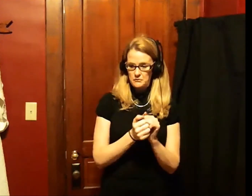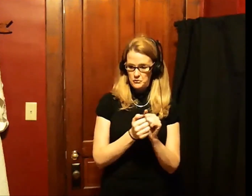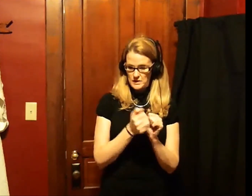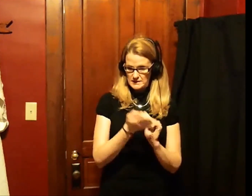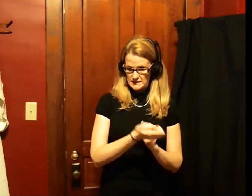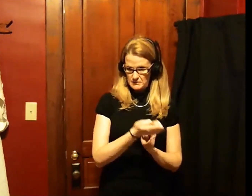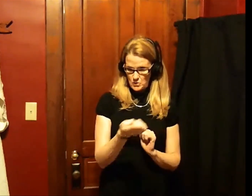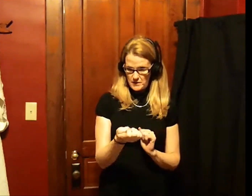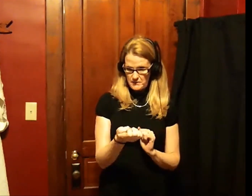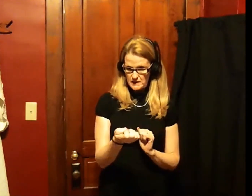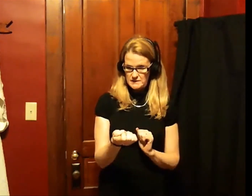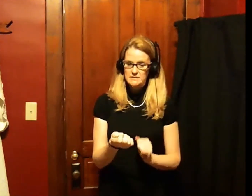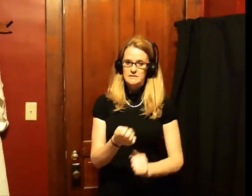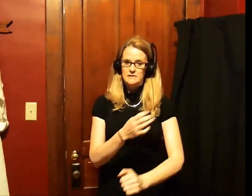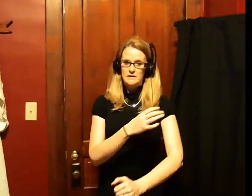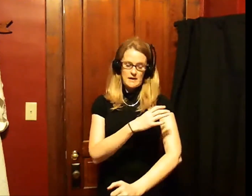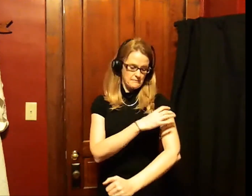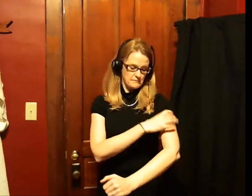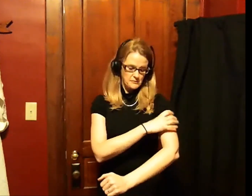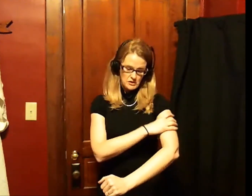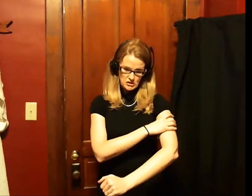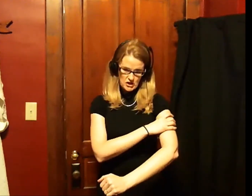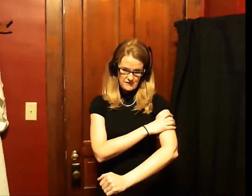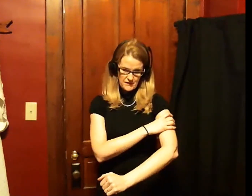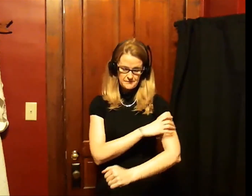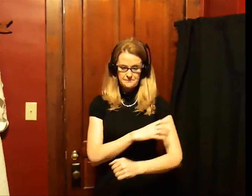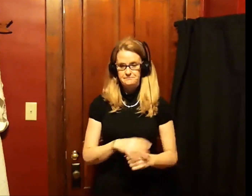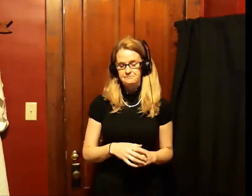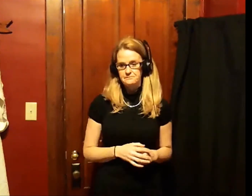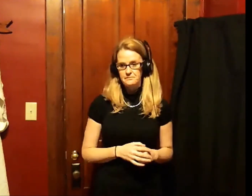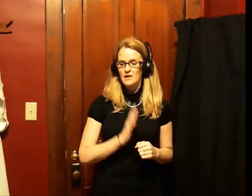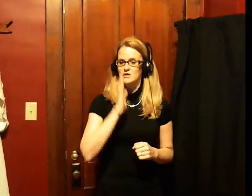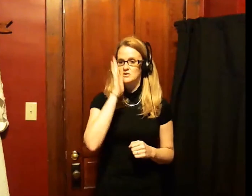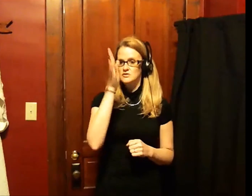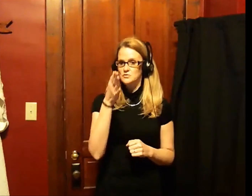equipment, a blood pressure cuff,